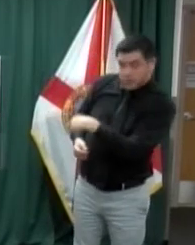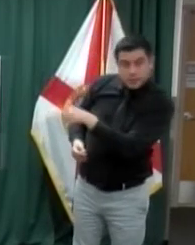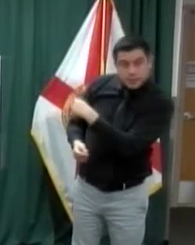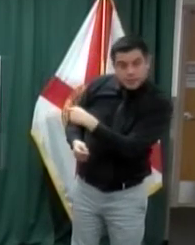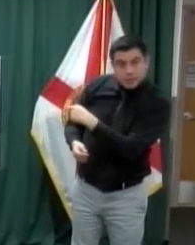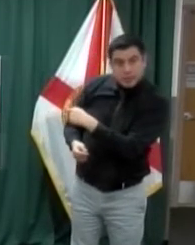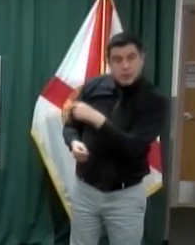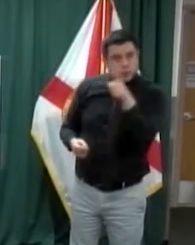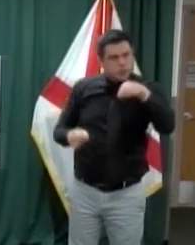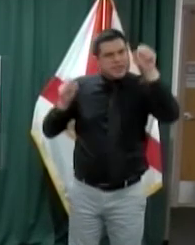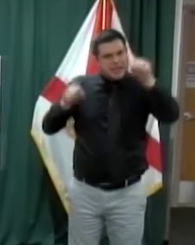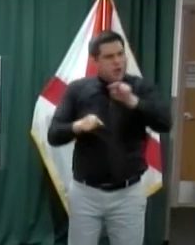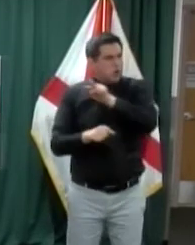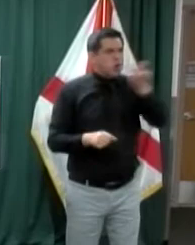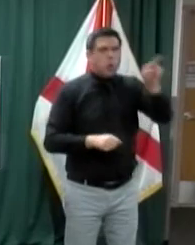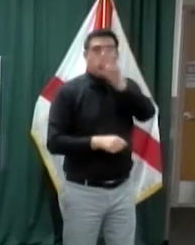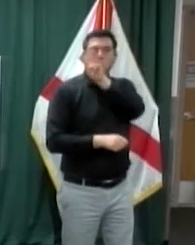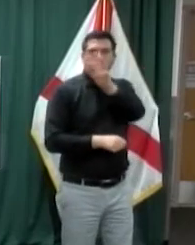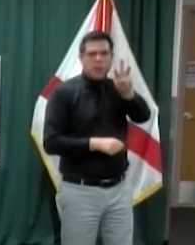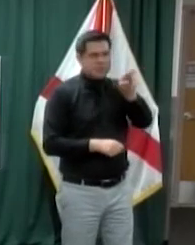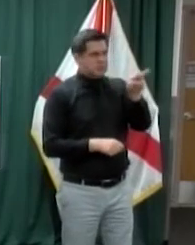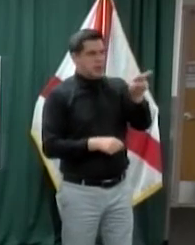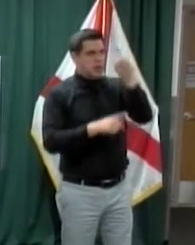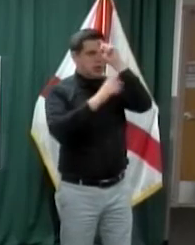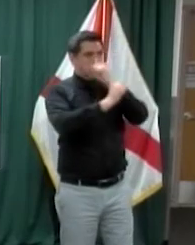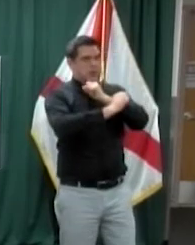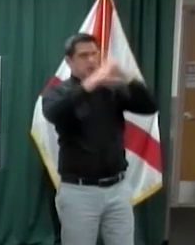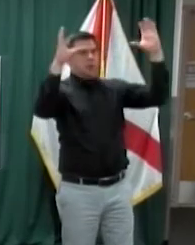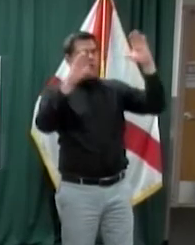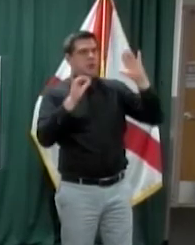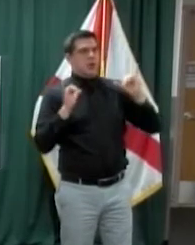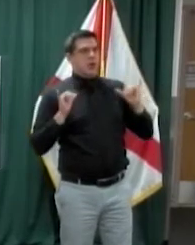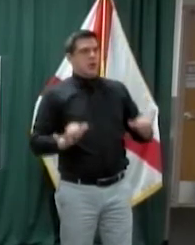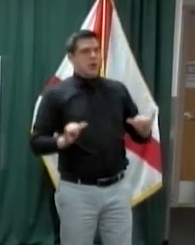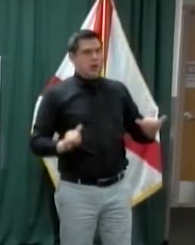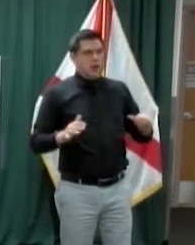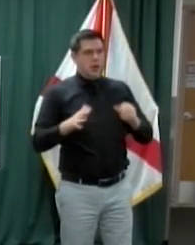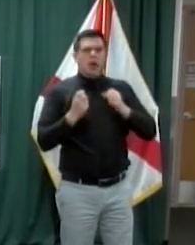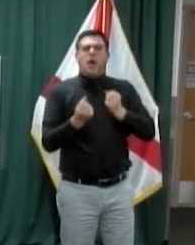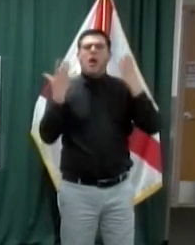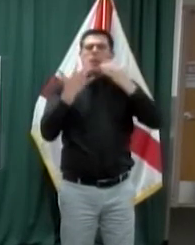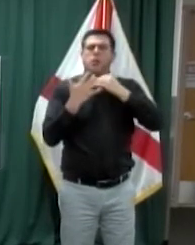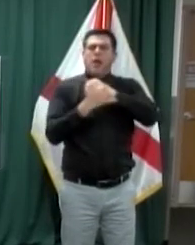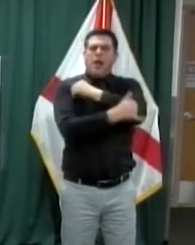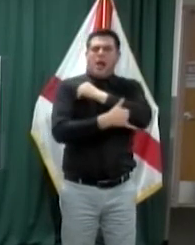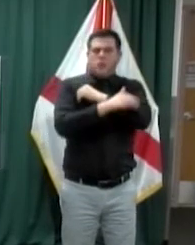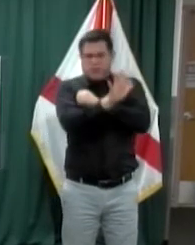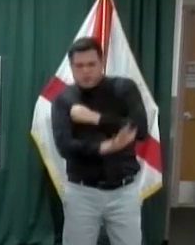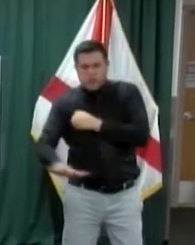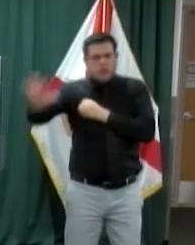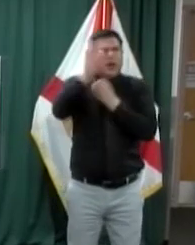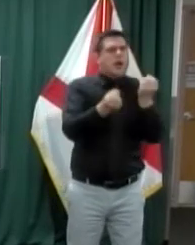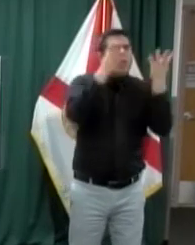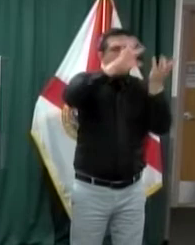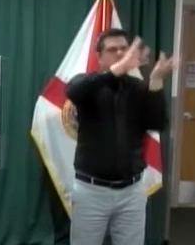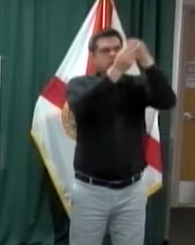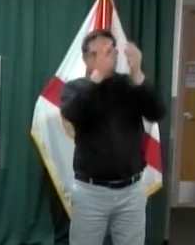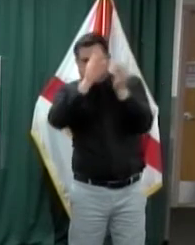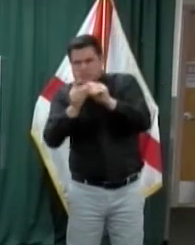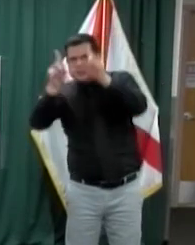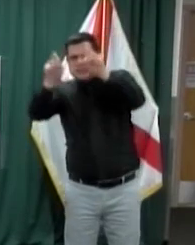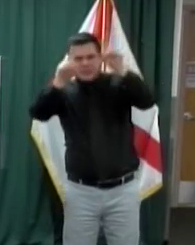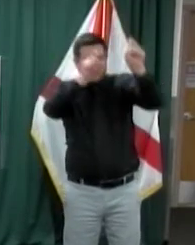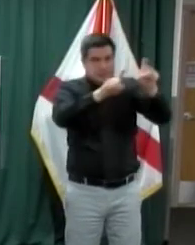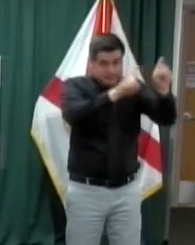glance what is going on throughout the county as far as the number of tests that have been run, the number of positive tests, how the